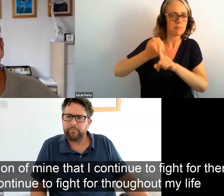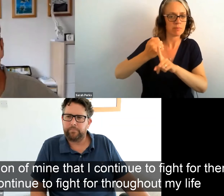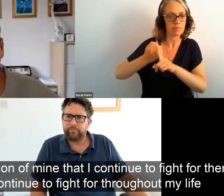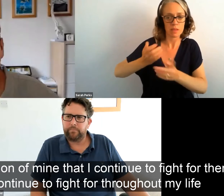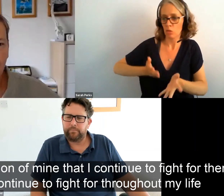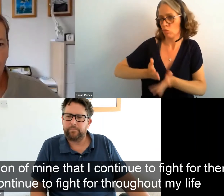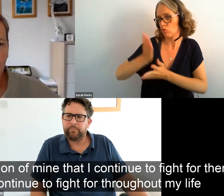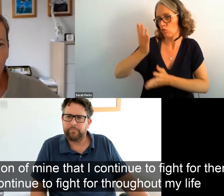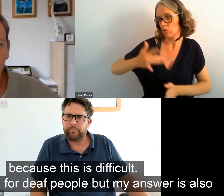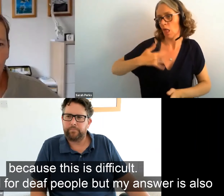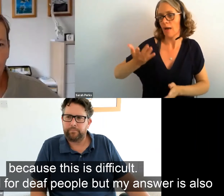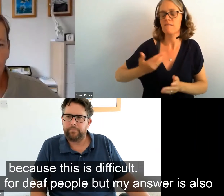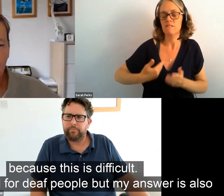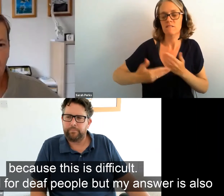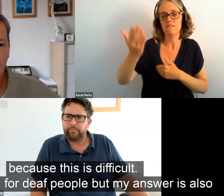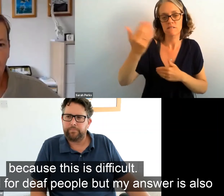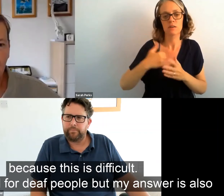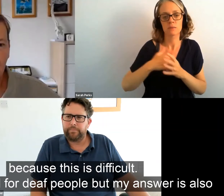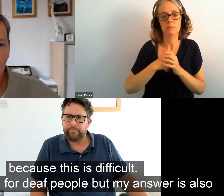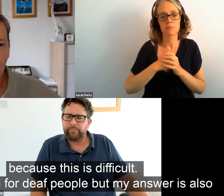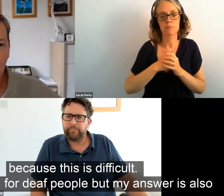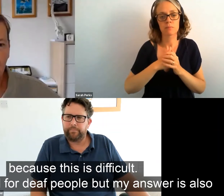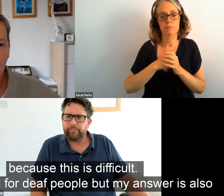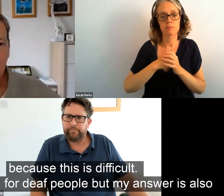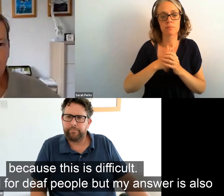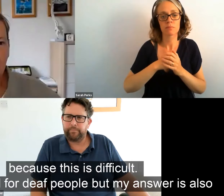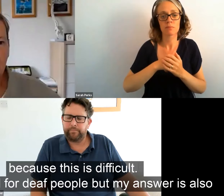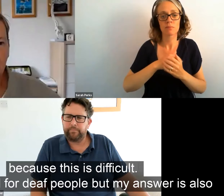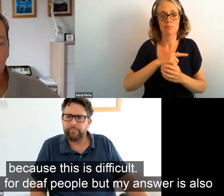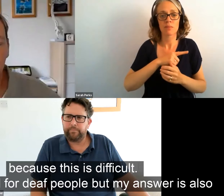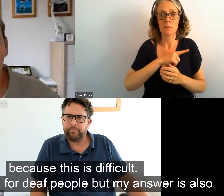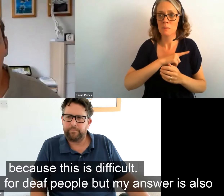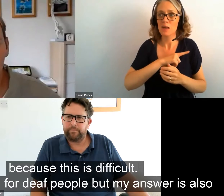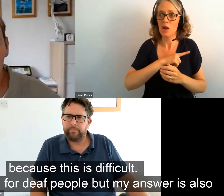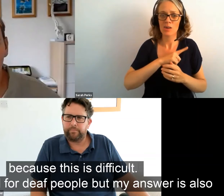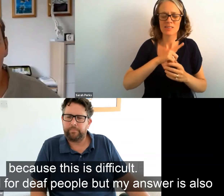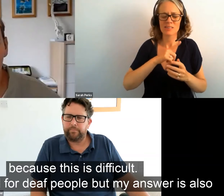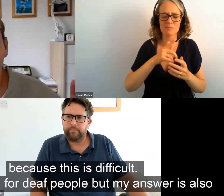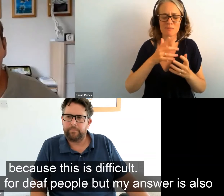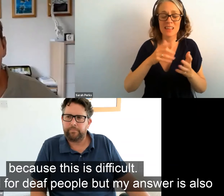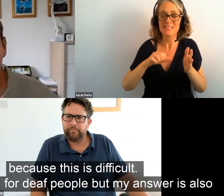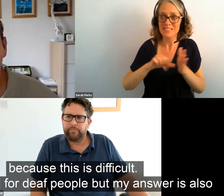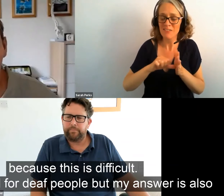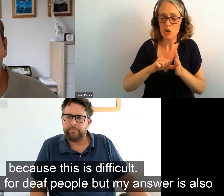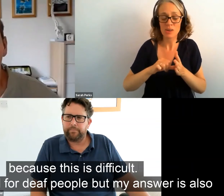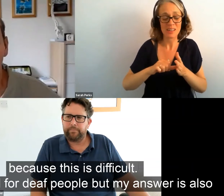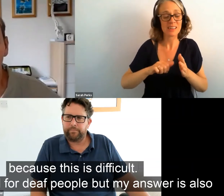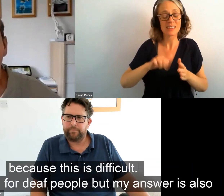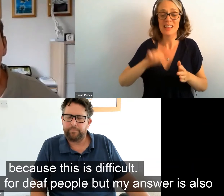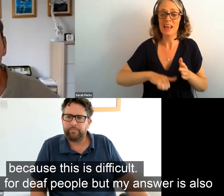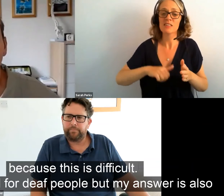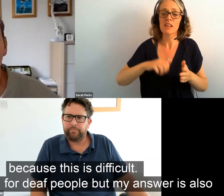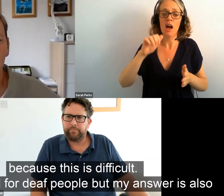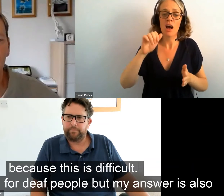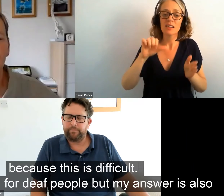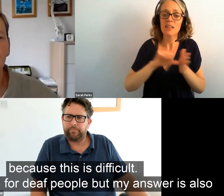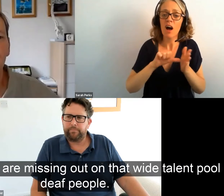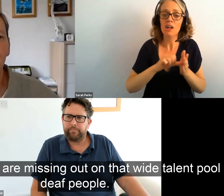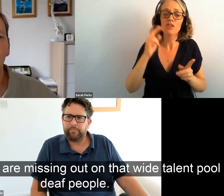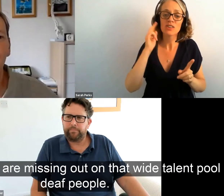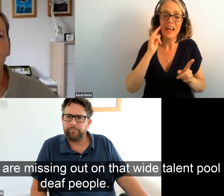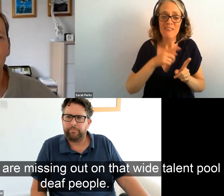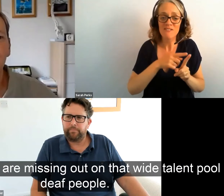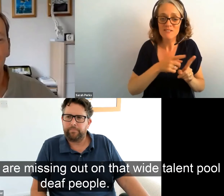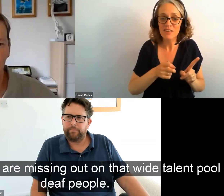throughout my life, because this is difficult and it's hard for deaf people. But my answer is also that